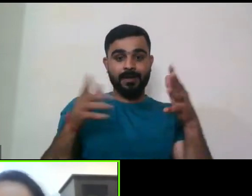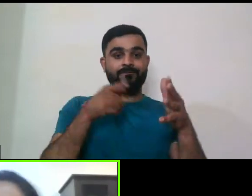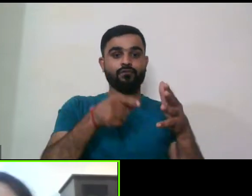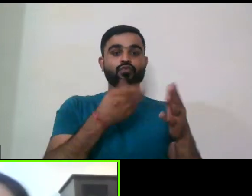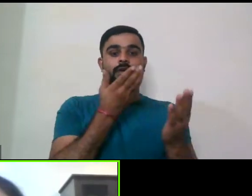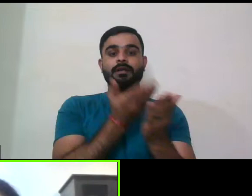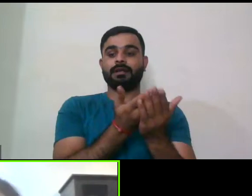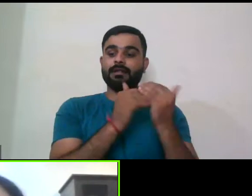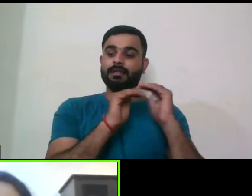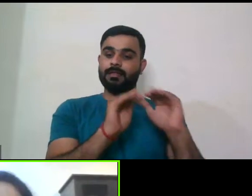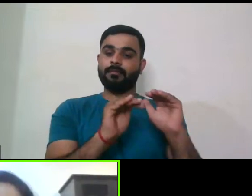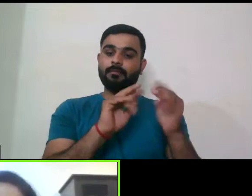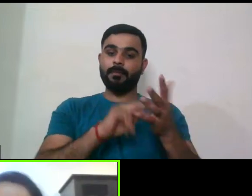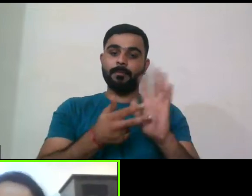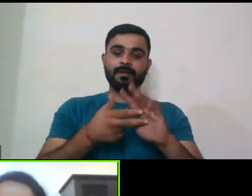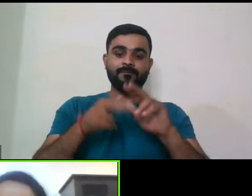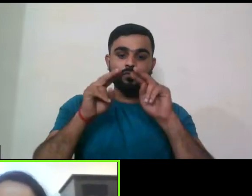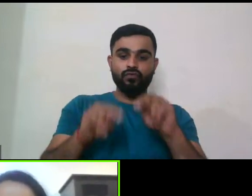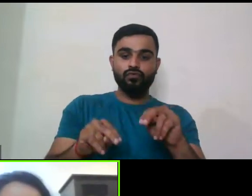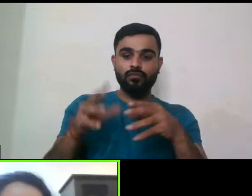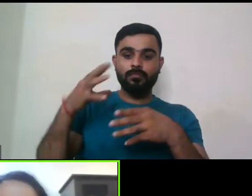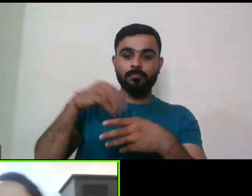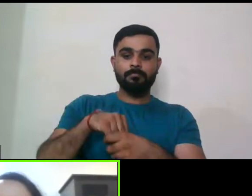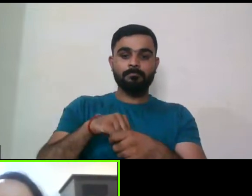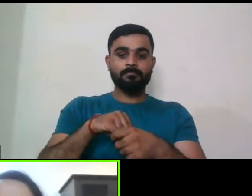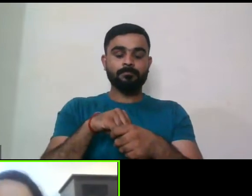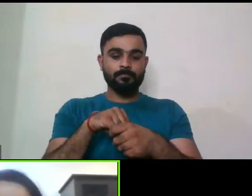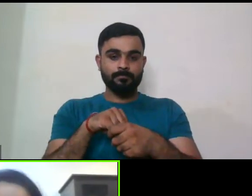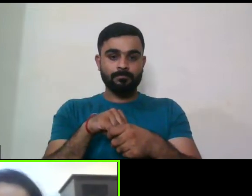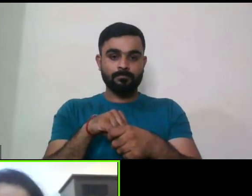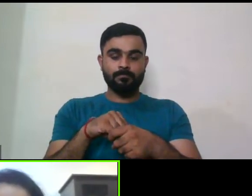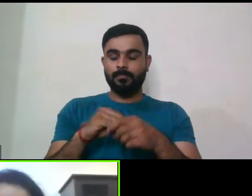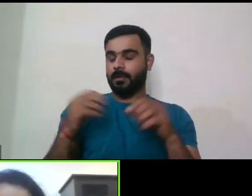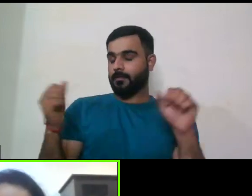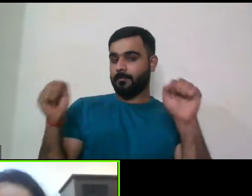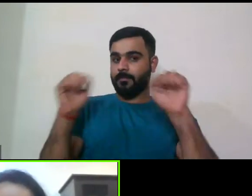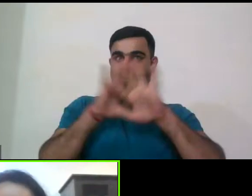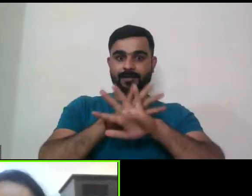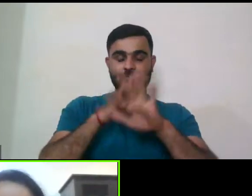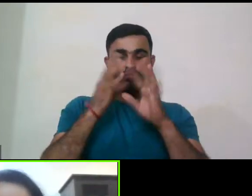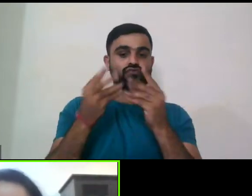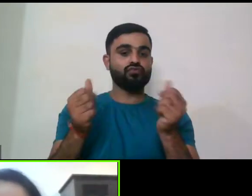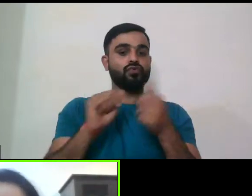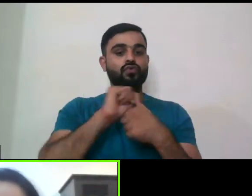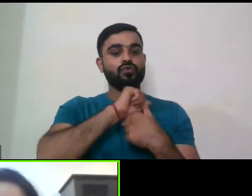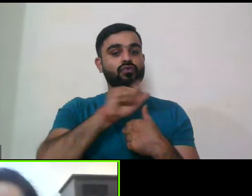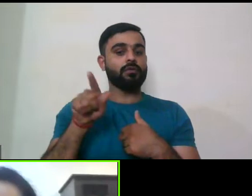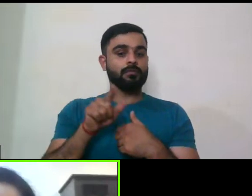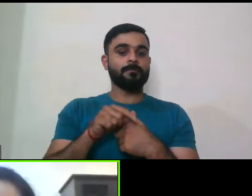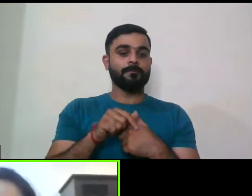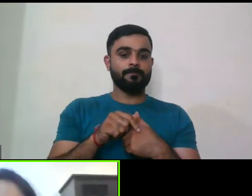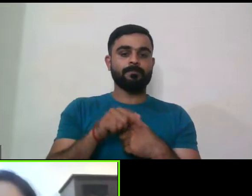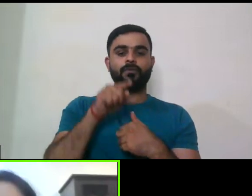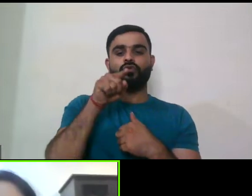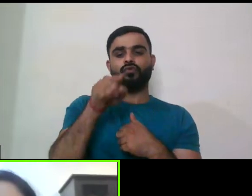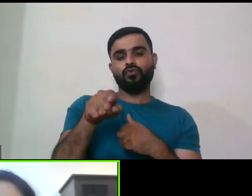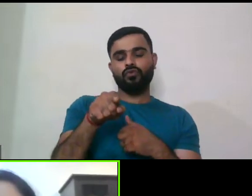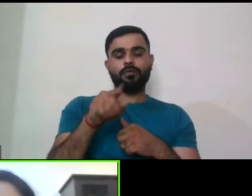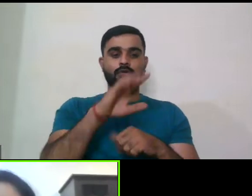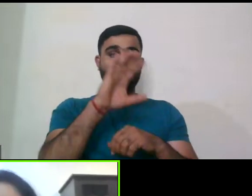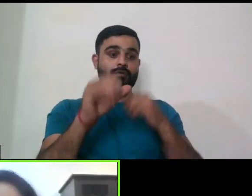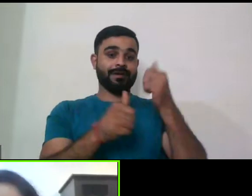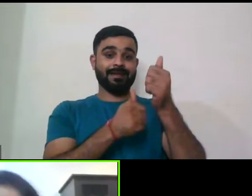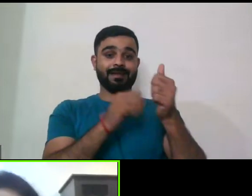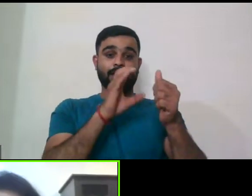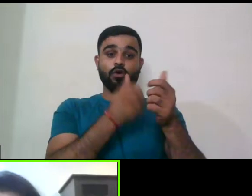reforms. It needn't be populist. It needn't be a magic bullet solution for everything. What you and your co-authors have